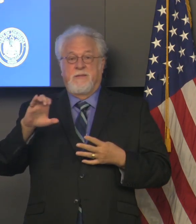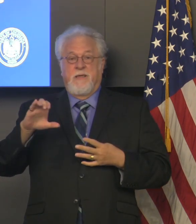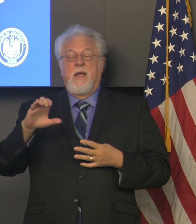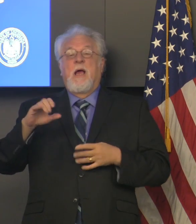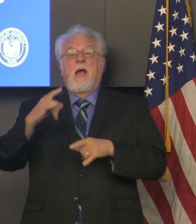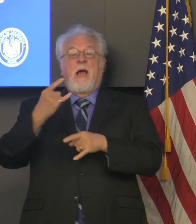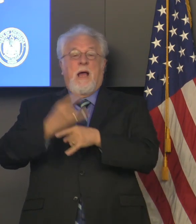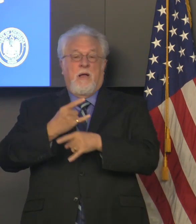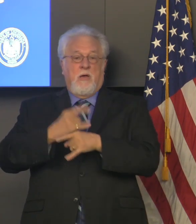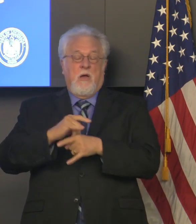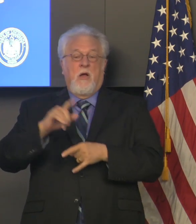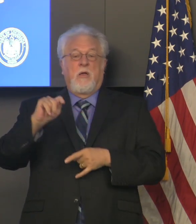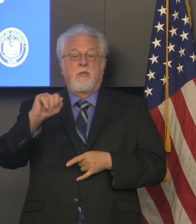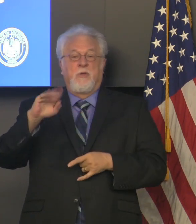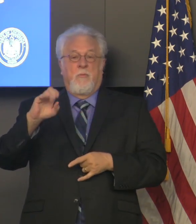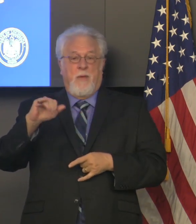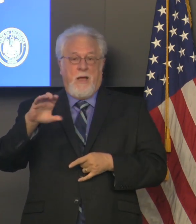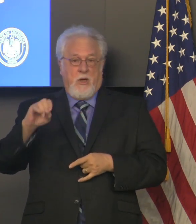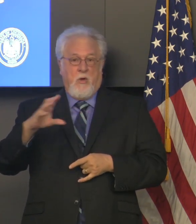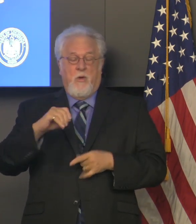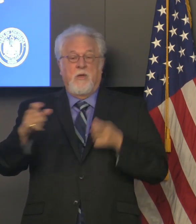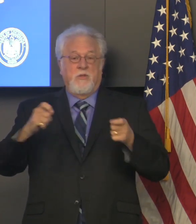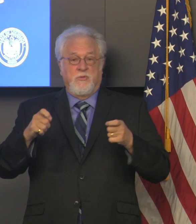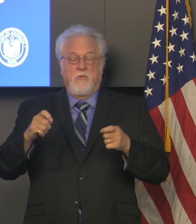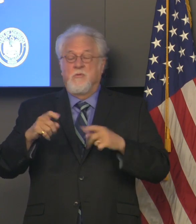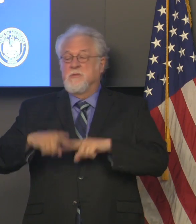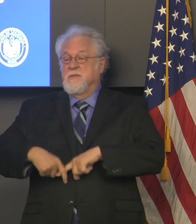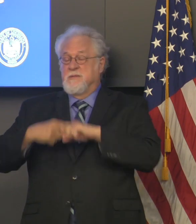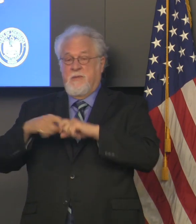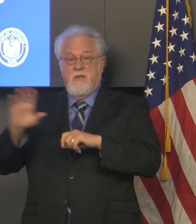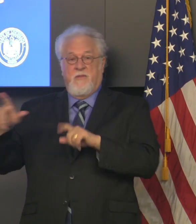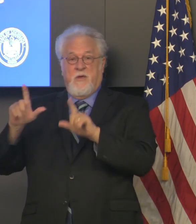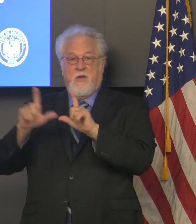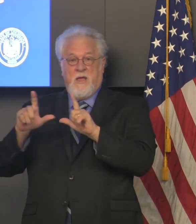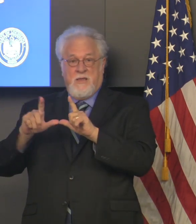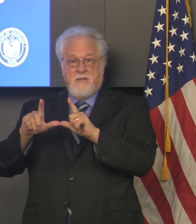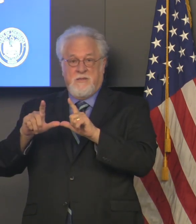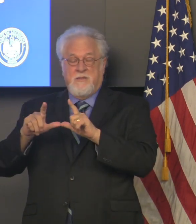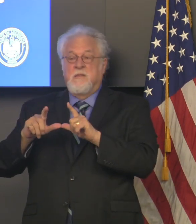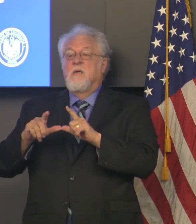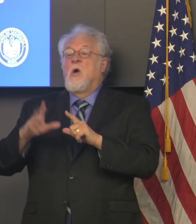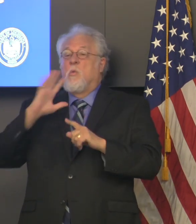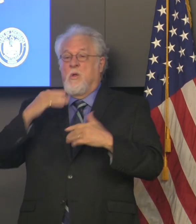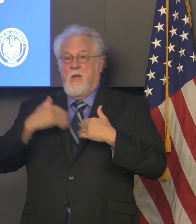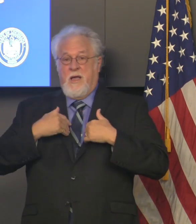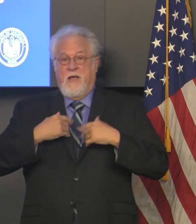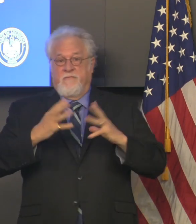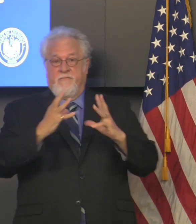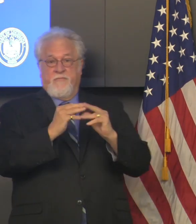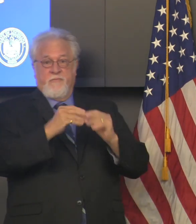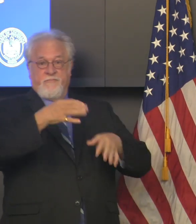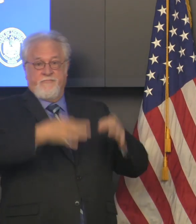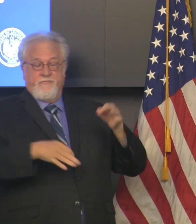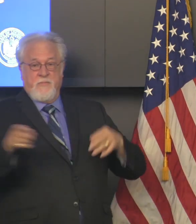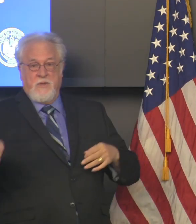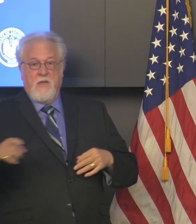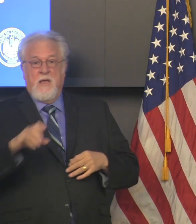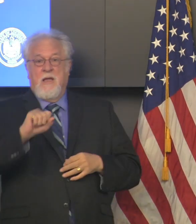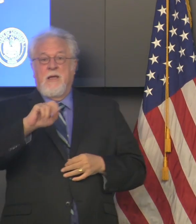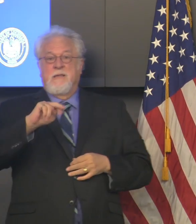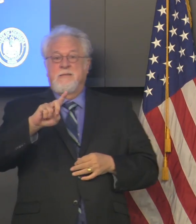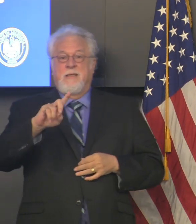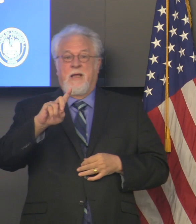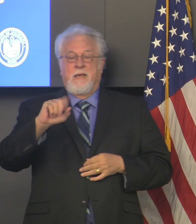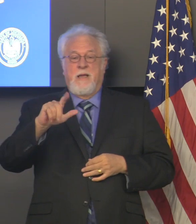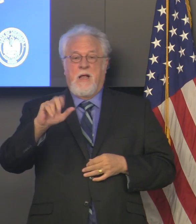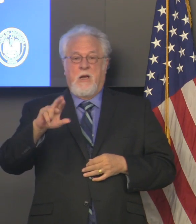Control Agency has suspended those 4 licenses subject to a hearing. And those locations are the Sand Dollar Tiki